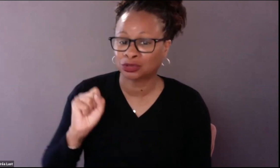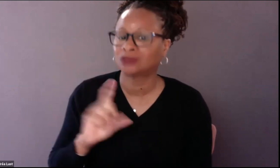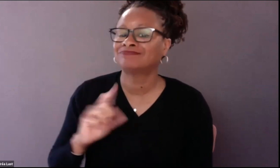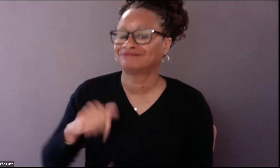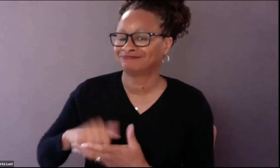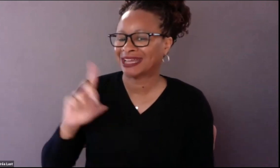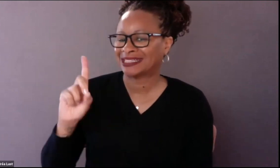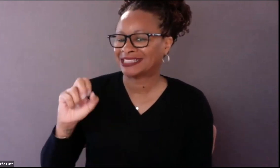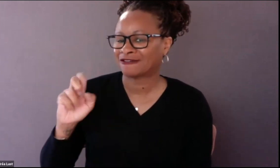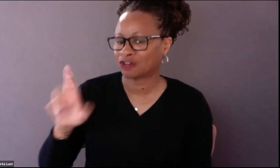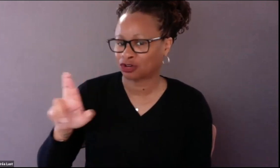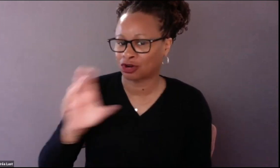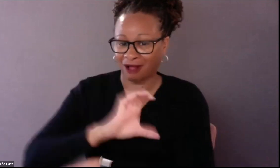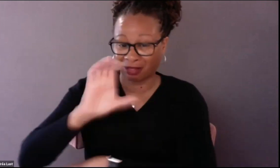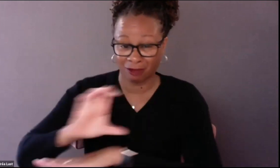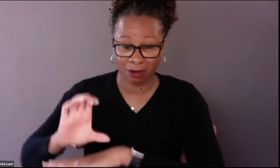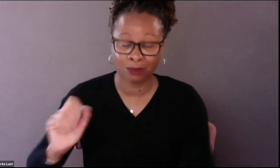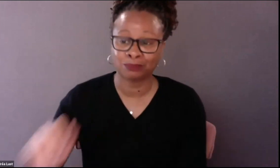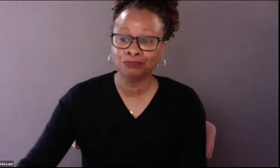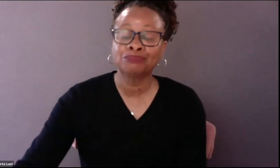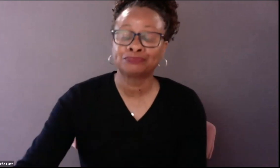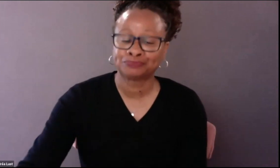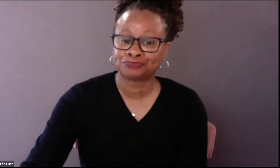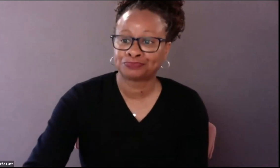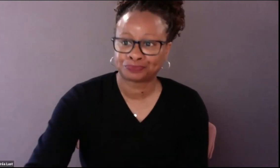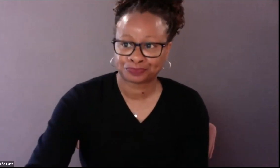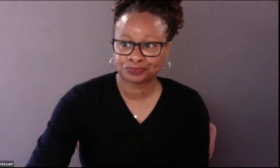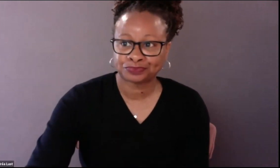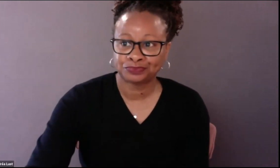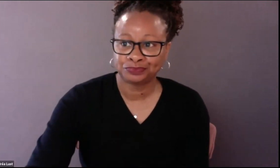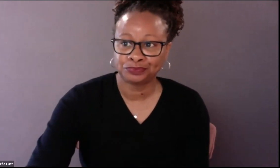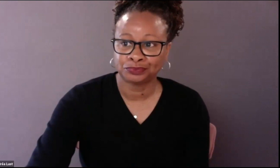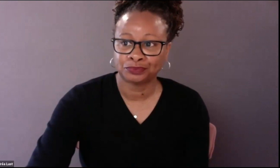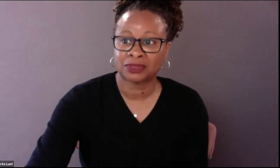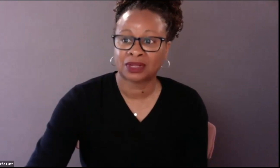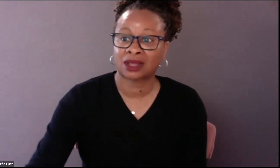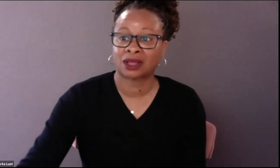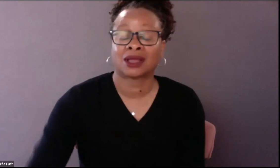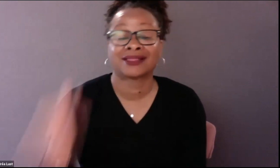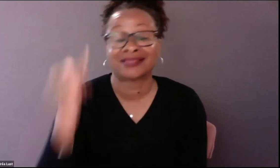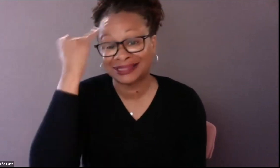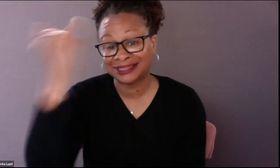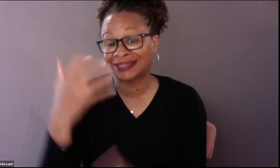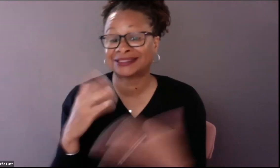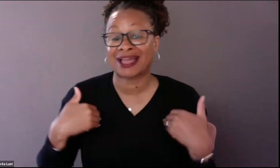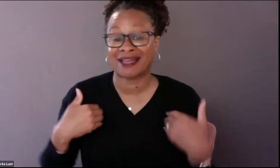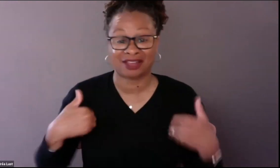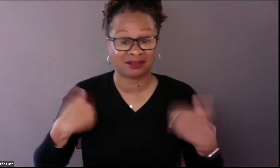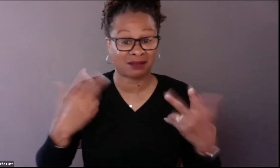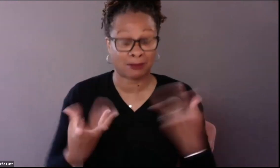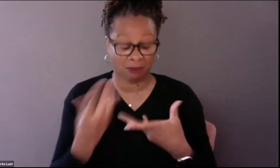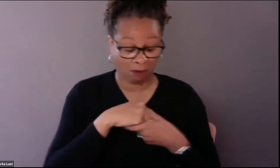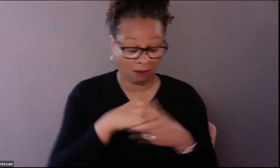so the idea is getting youth engaged in art as a way of getting them engaged in